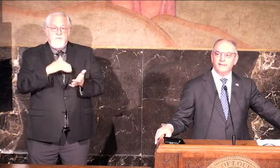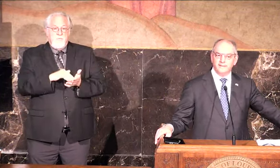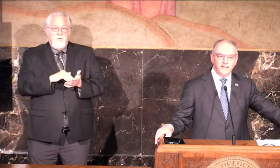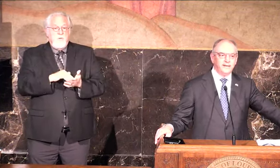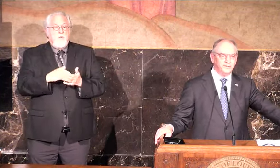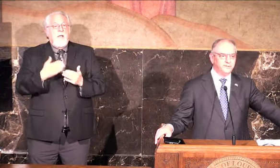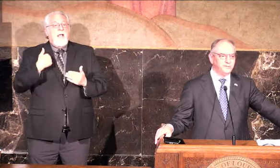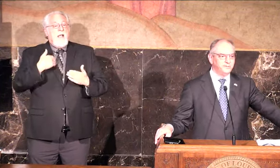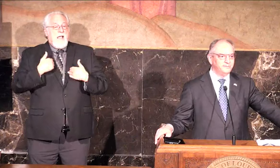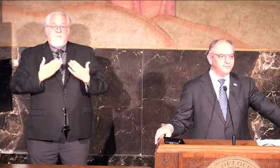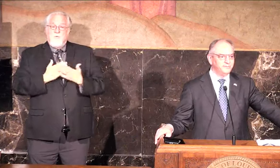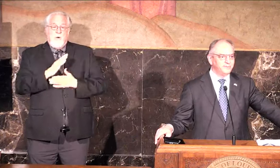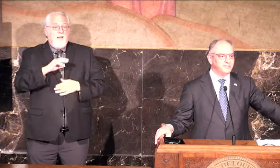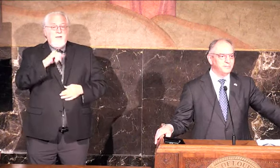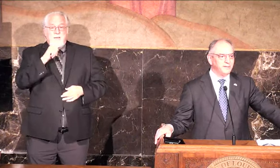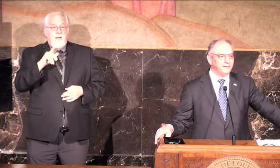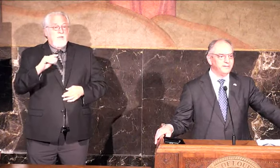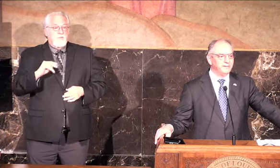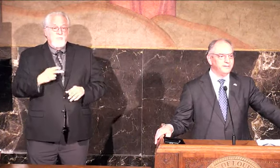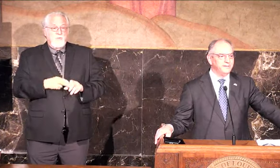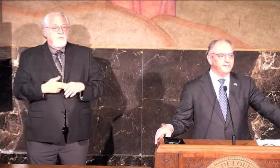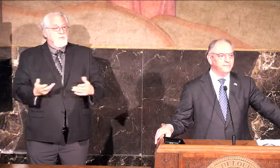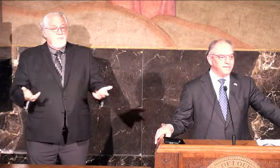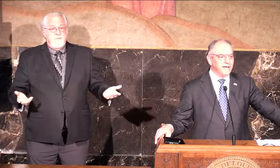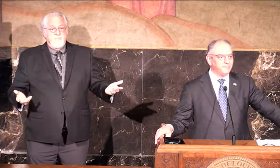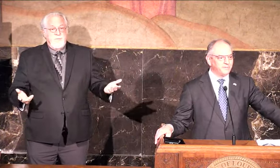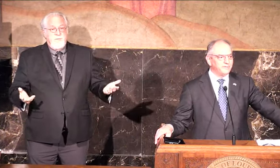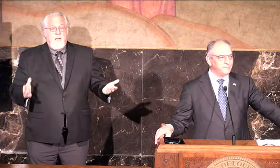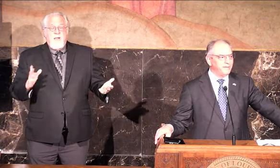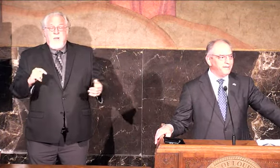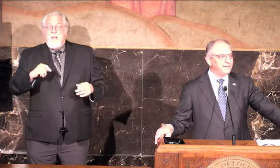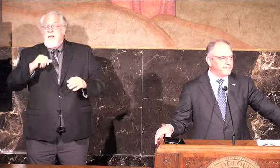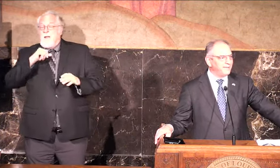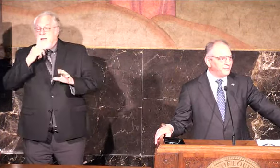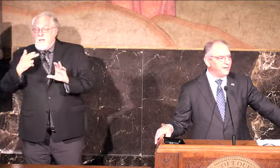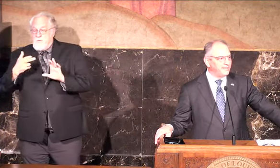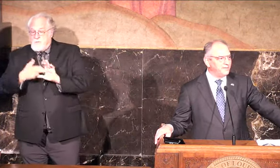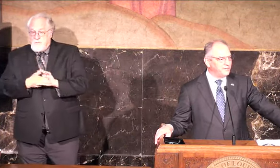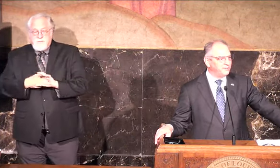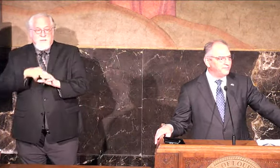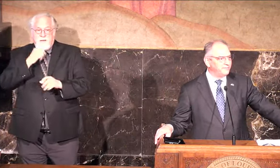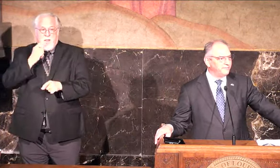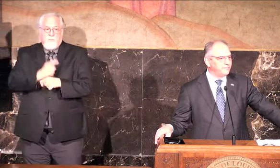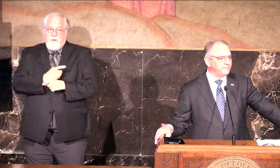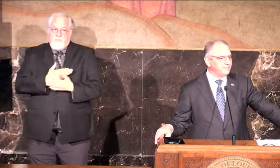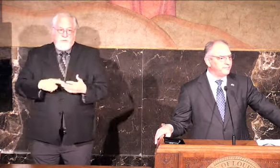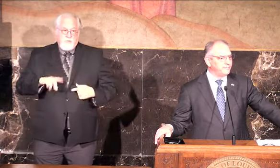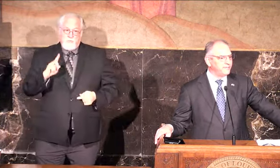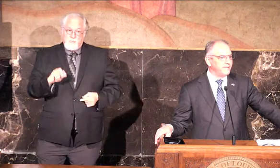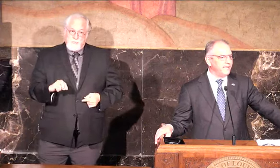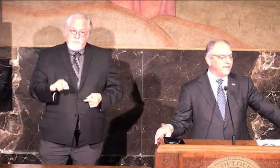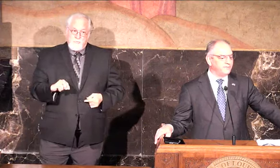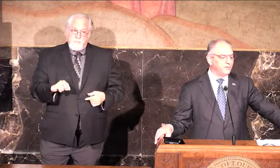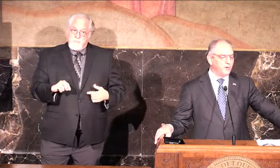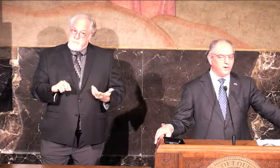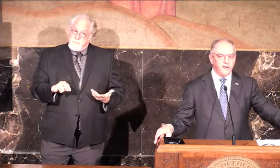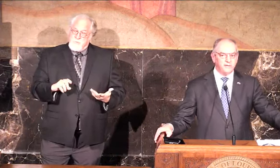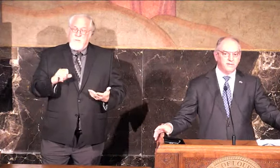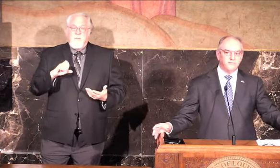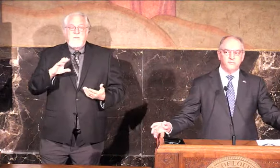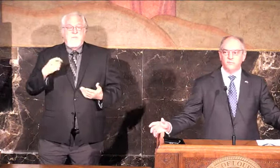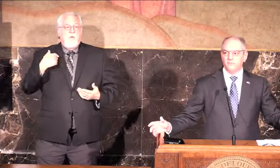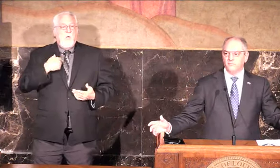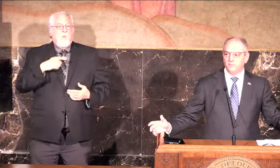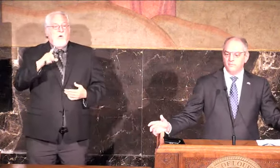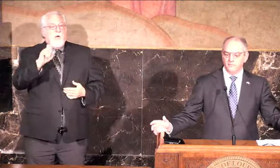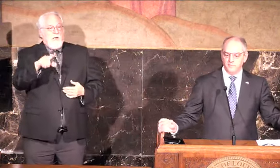a right not to participate. But not participating is not the right thing to do. And so we are